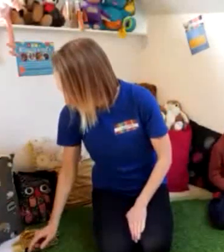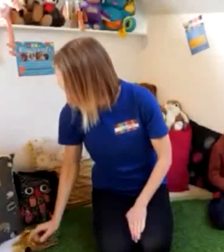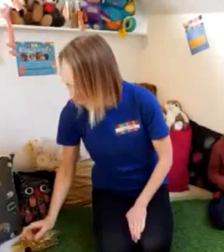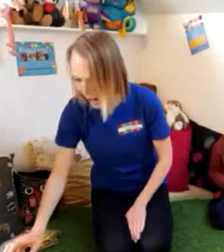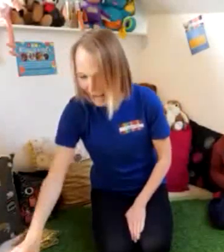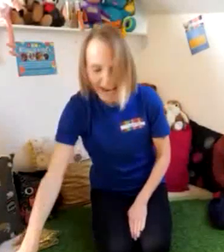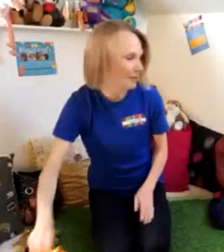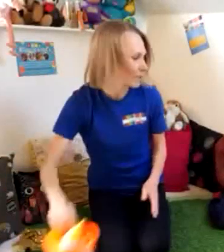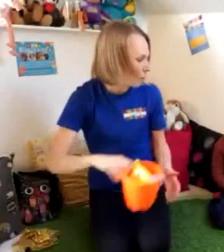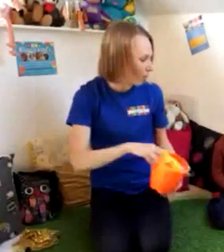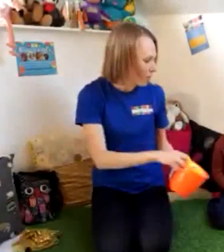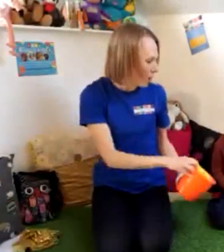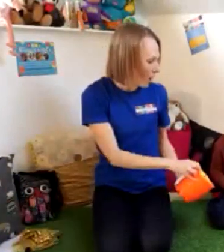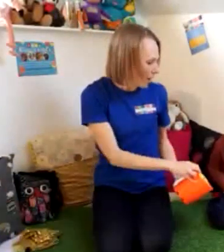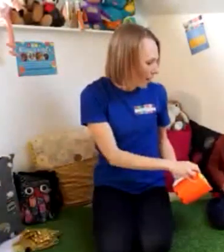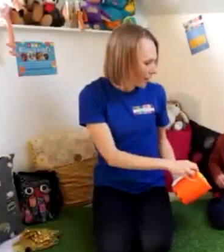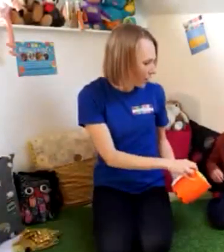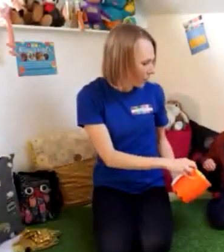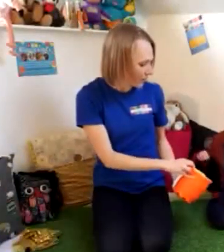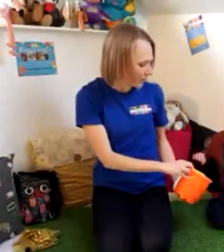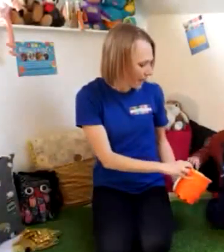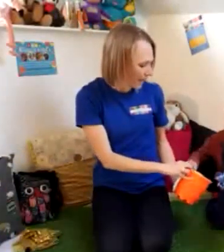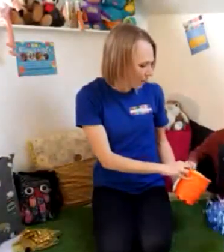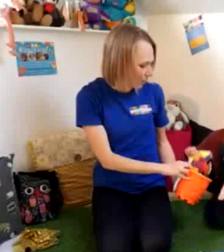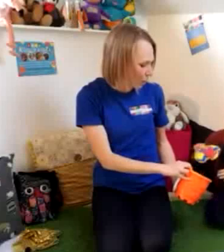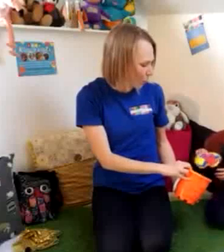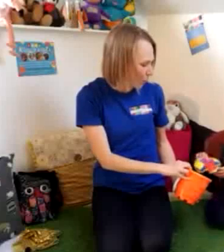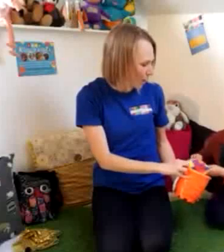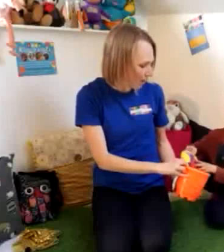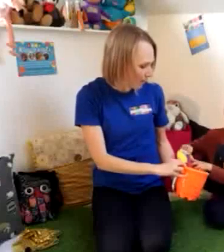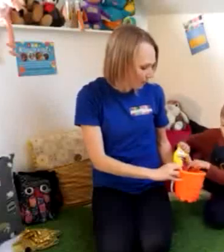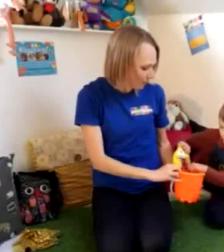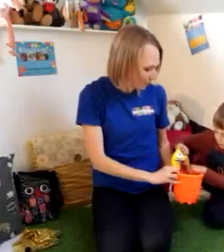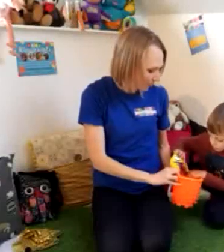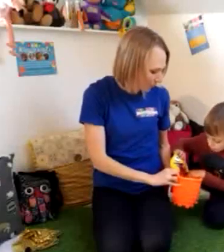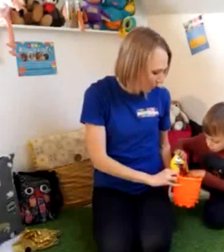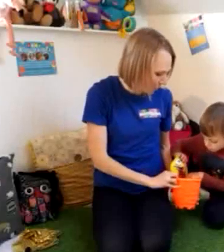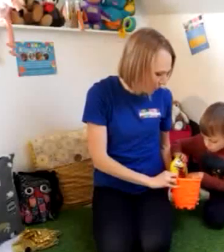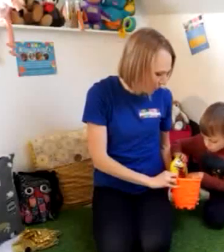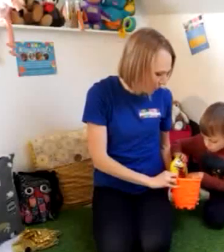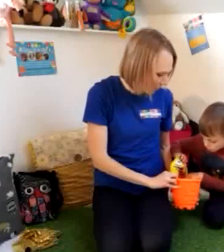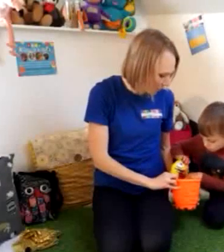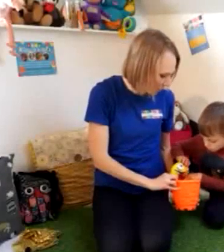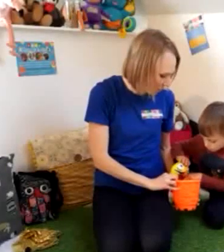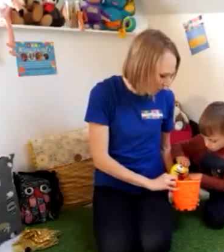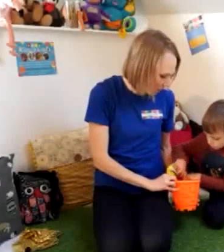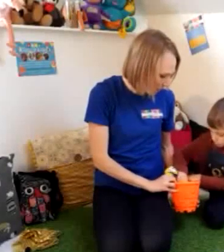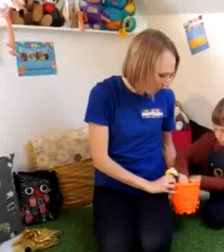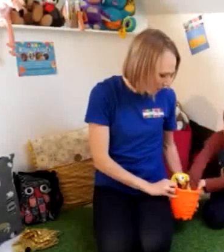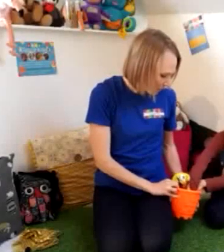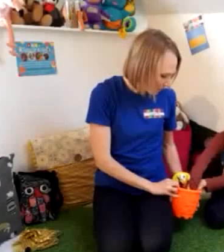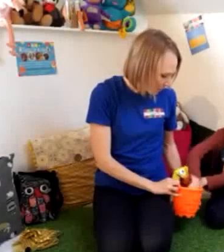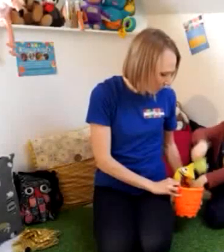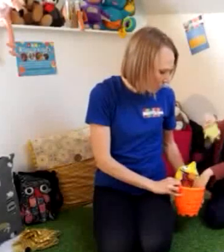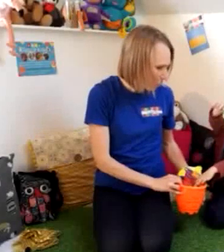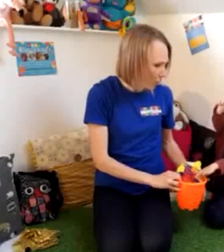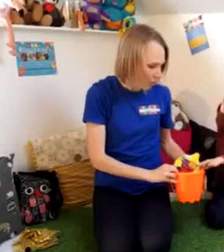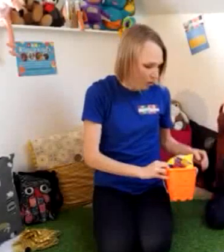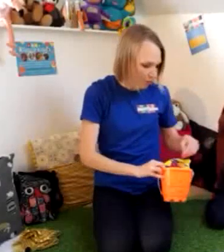Bye. Right, Havis, a couple more little fitsy animals. Who have we got? Who do you want to do? Oh, can you show everybody